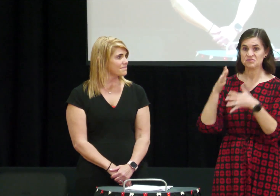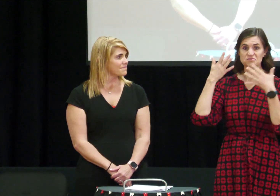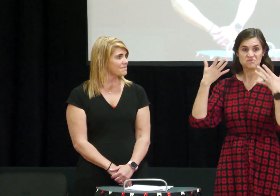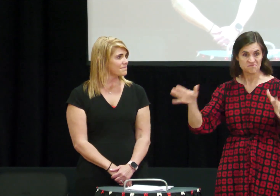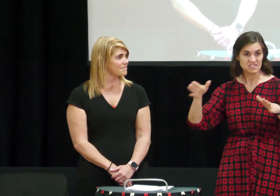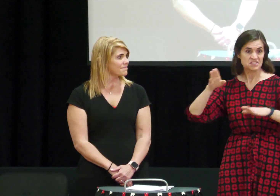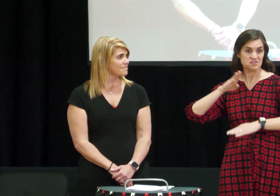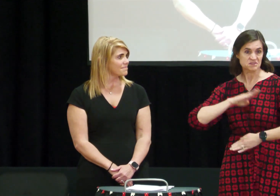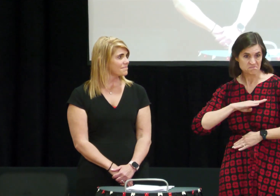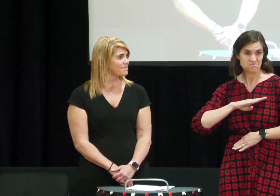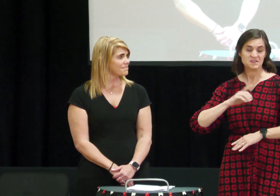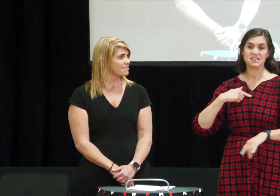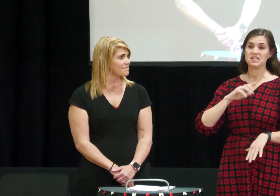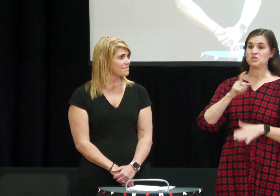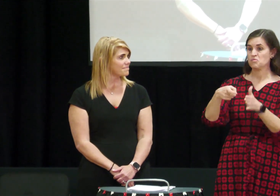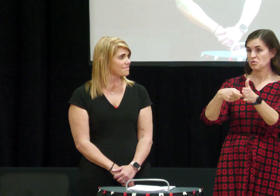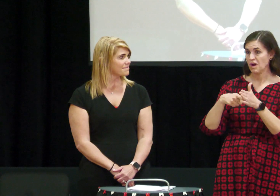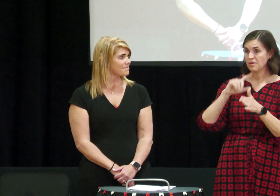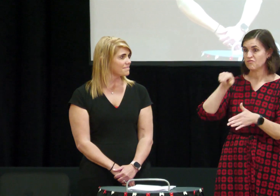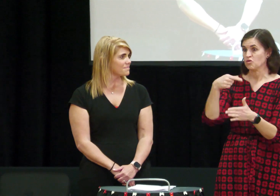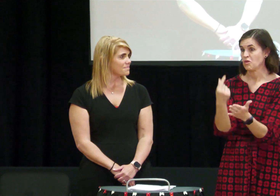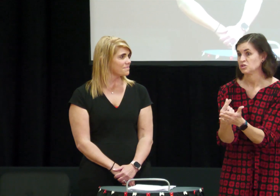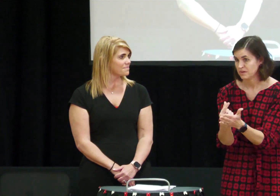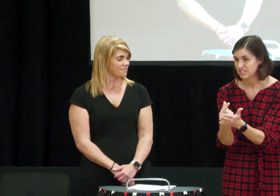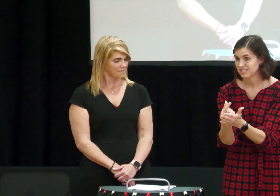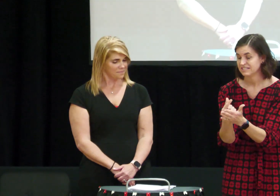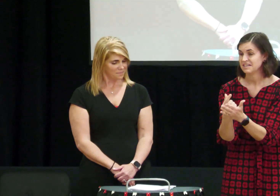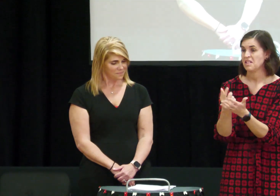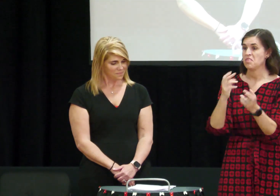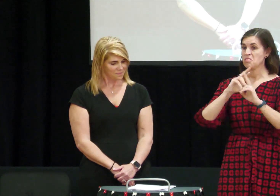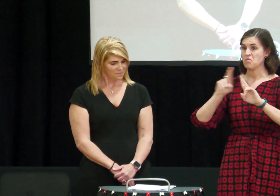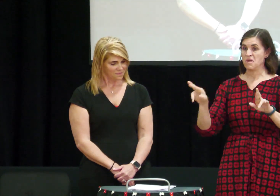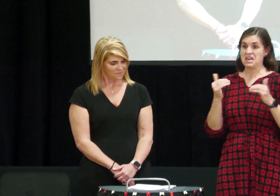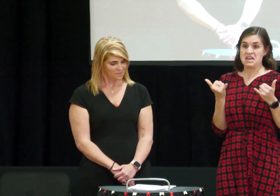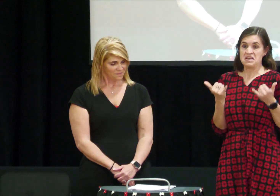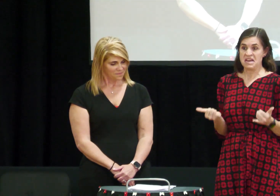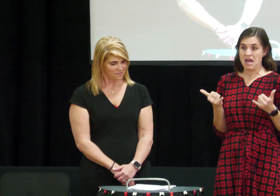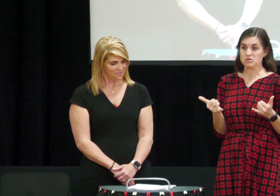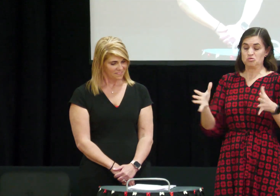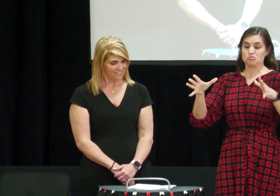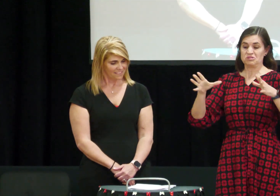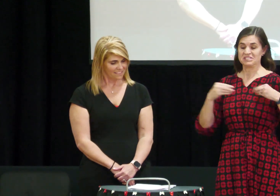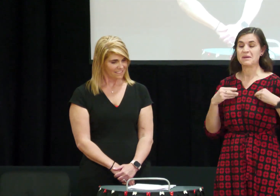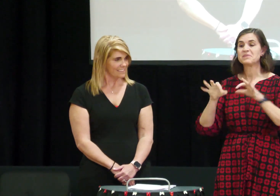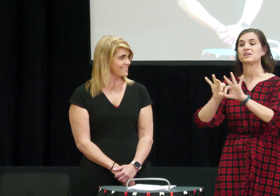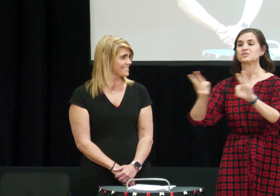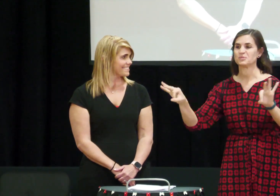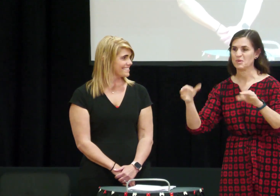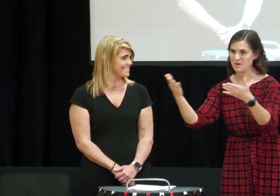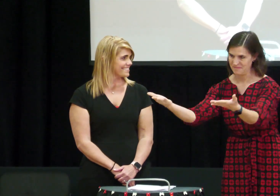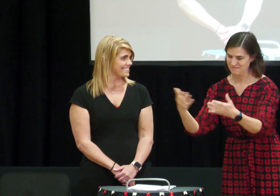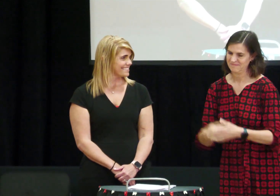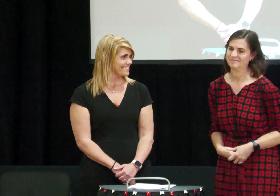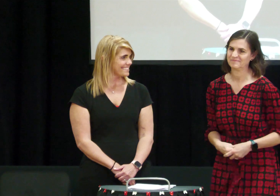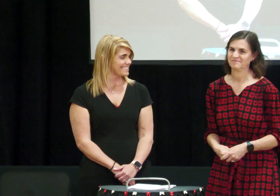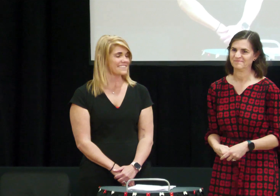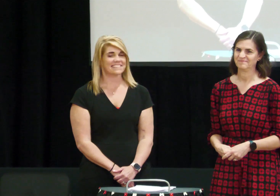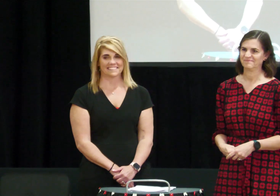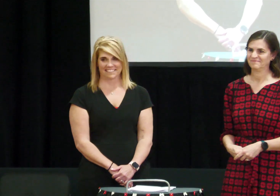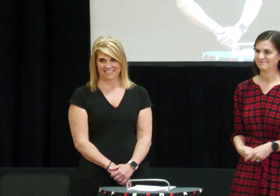here to tell these students that these seniors have completed their requirements for graduation and are now ready to